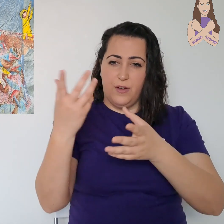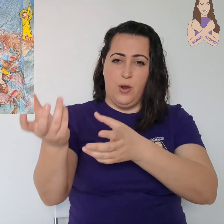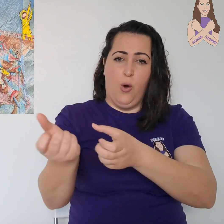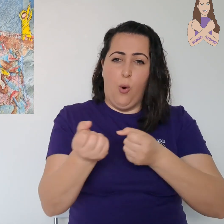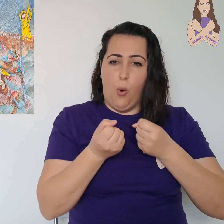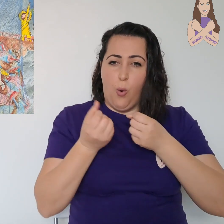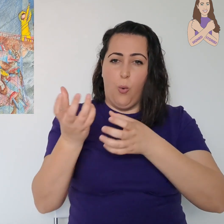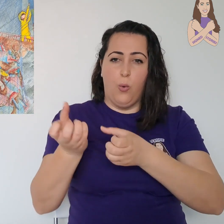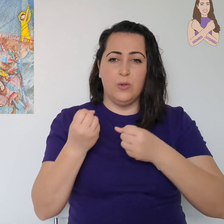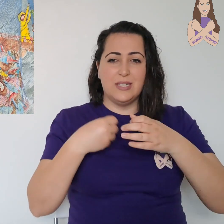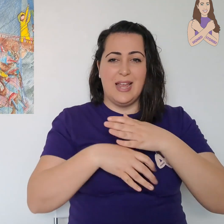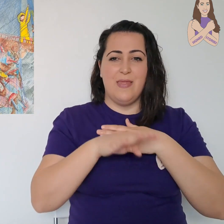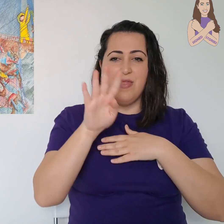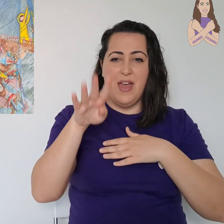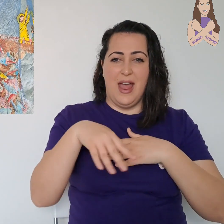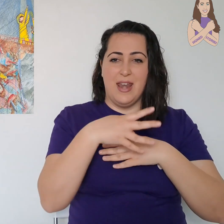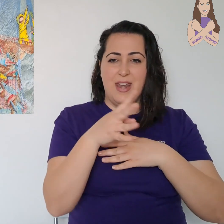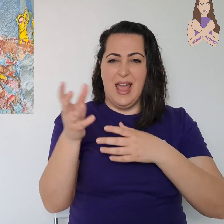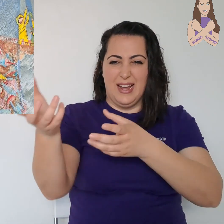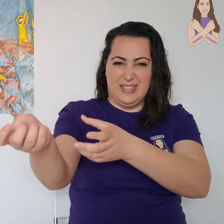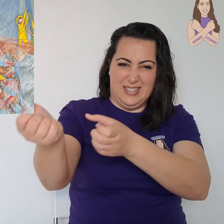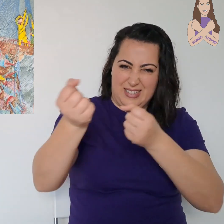Jonathan hauled in their net.